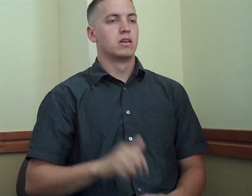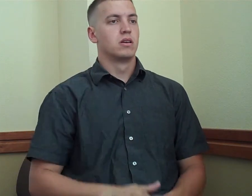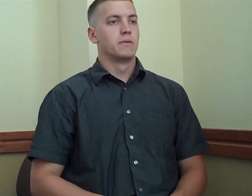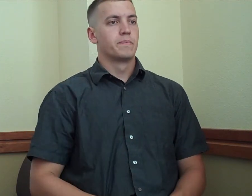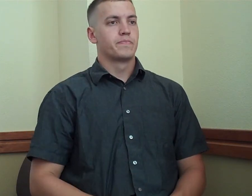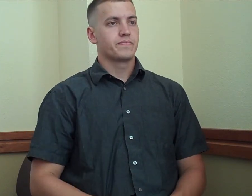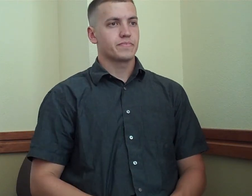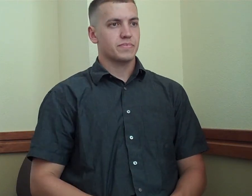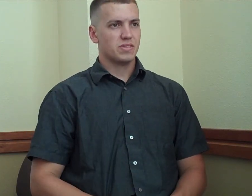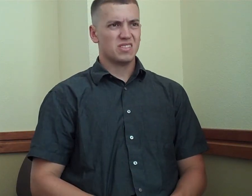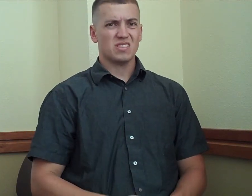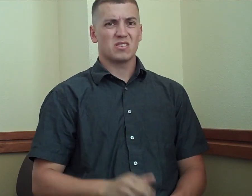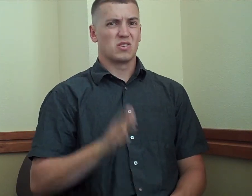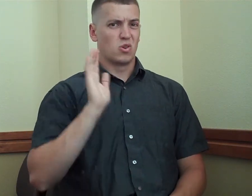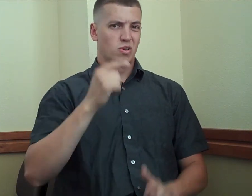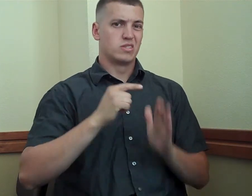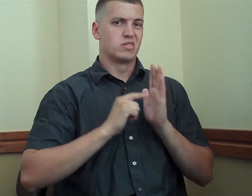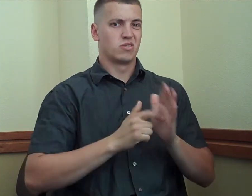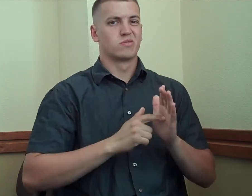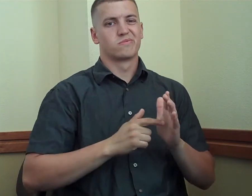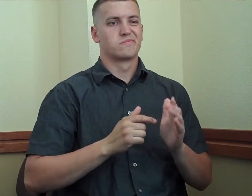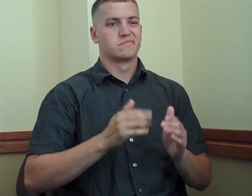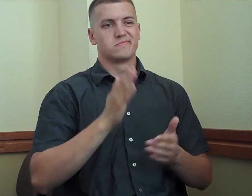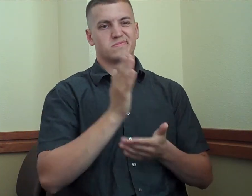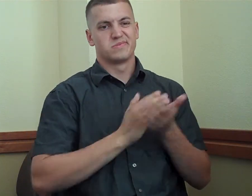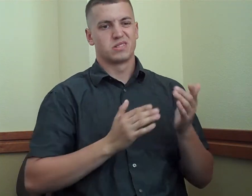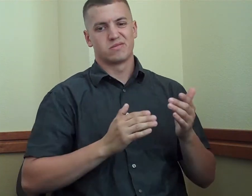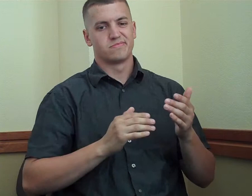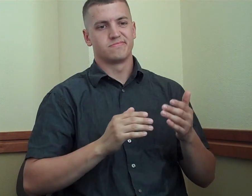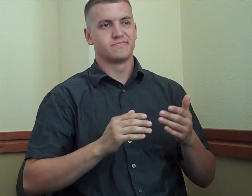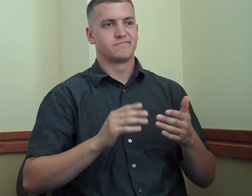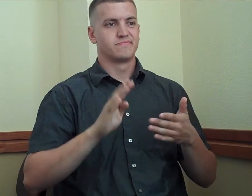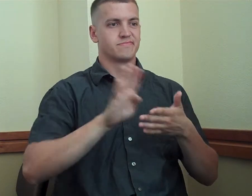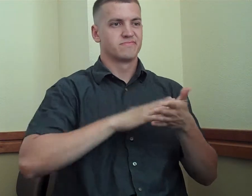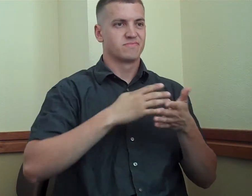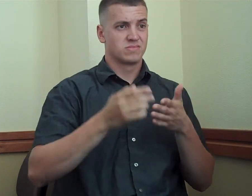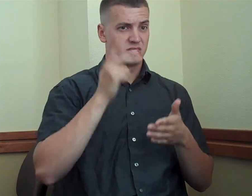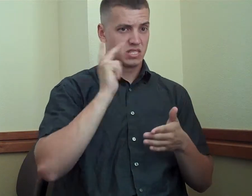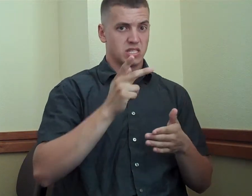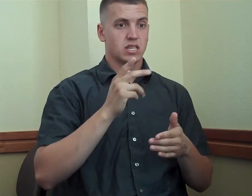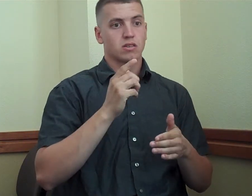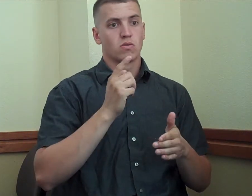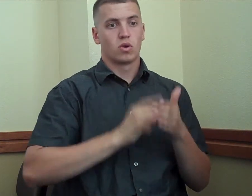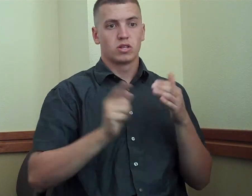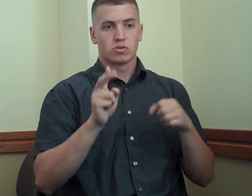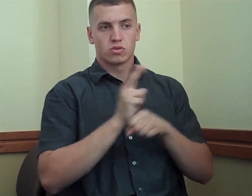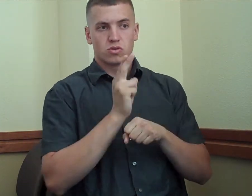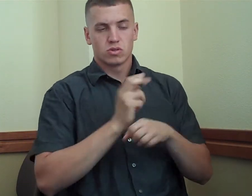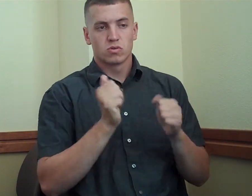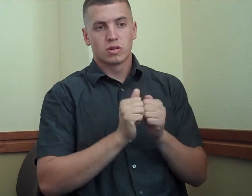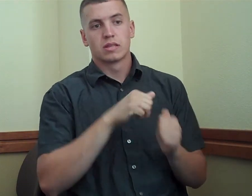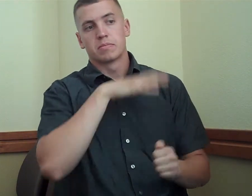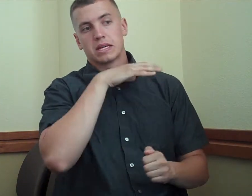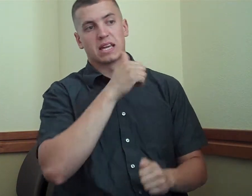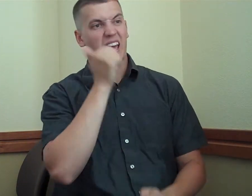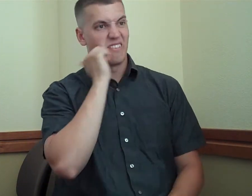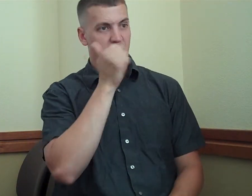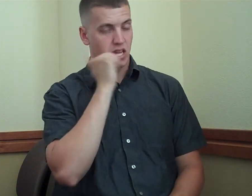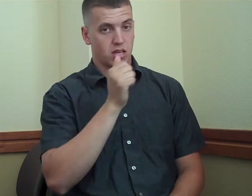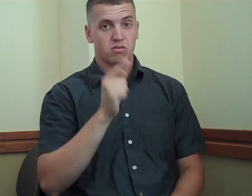regular day, I want to show you some images of the book. You probably start the day with a shower. So in soap,